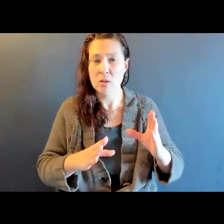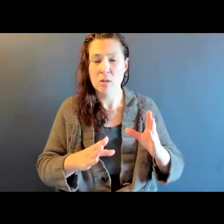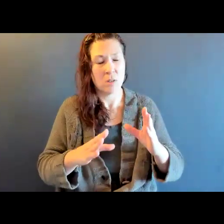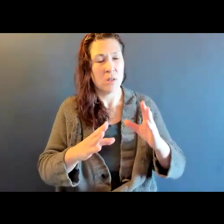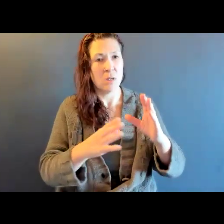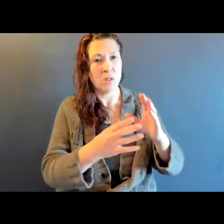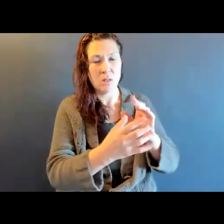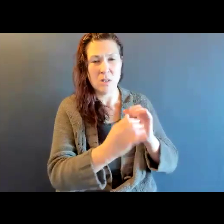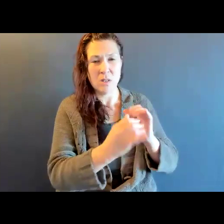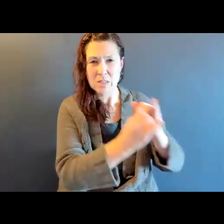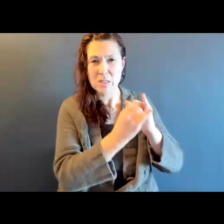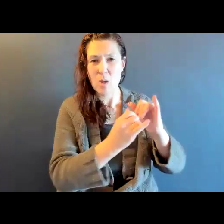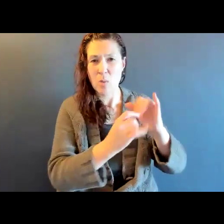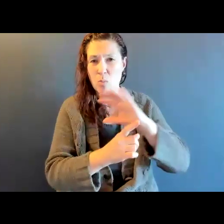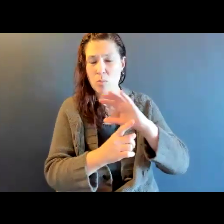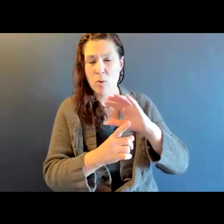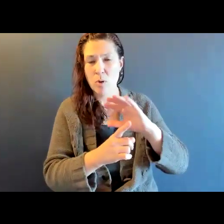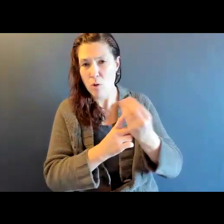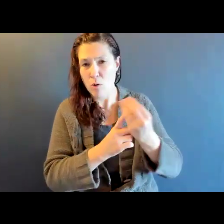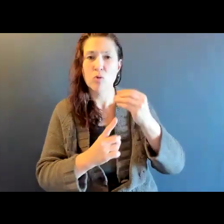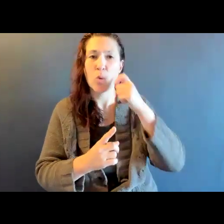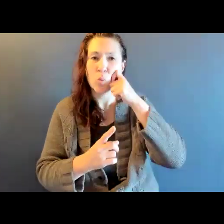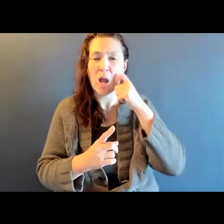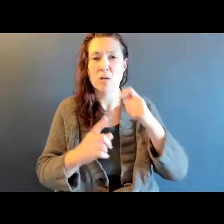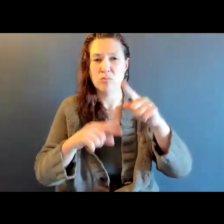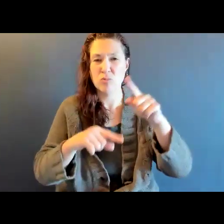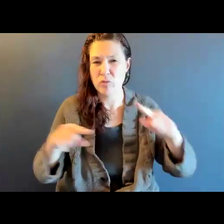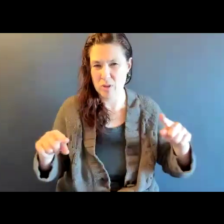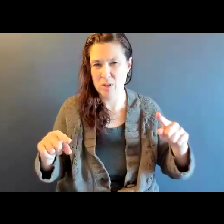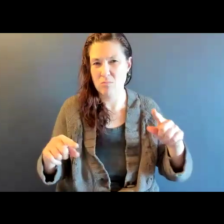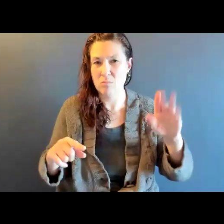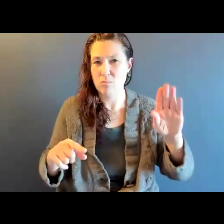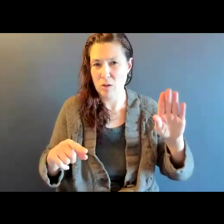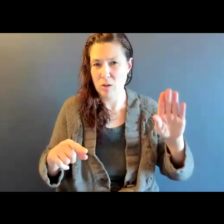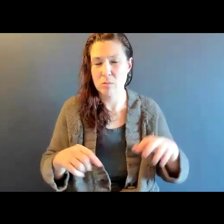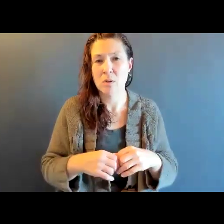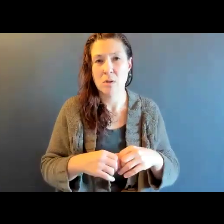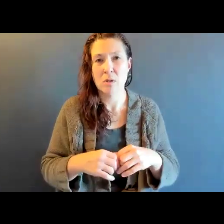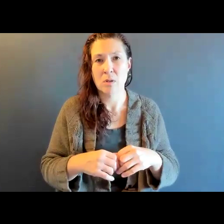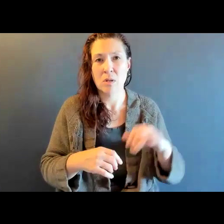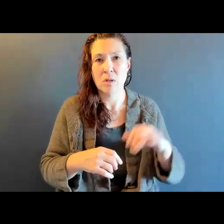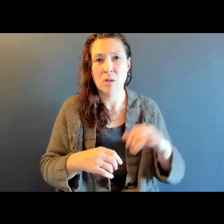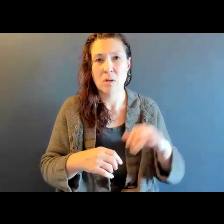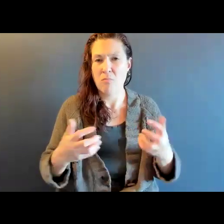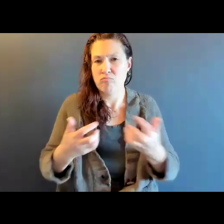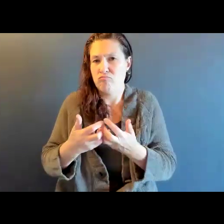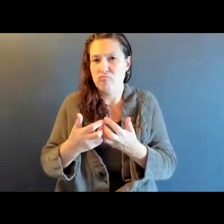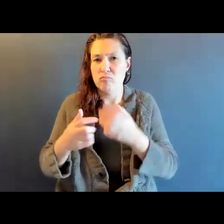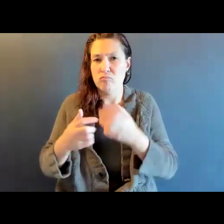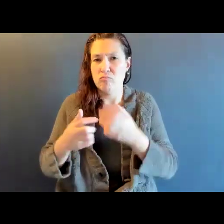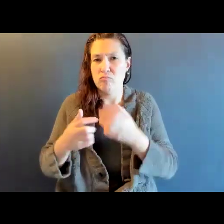cultural, and linguistic diversity of our community, all of which contribute to the strategic priorities of Boston Public